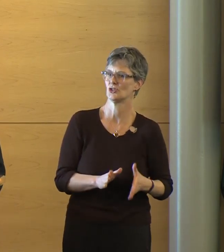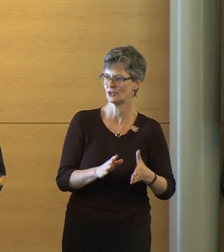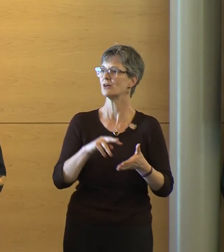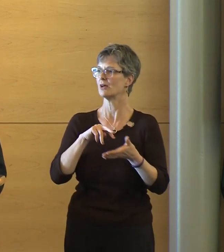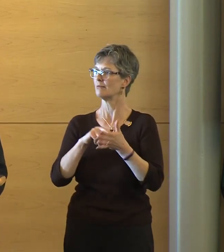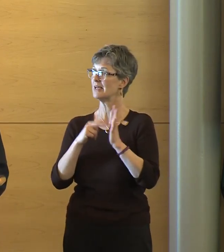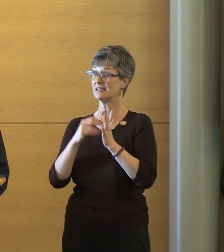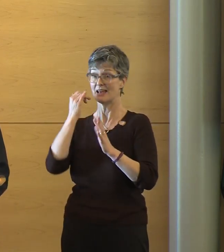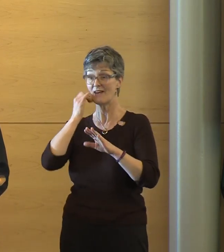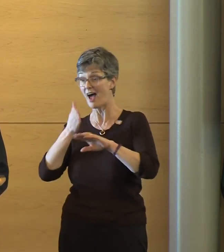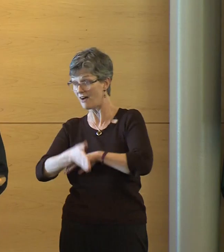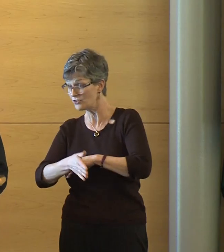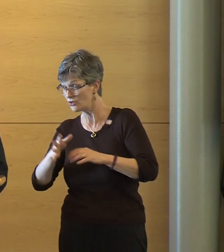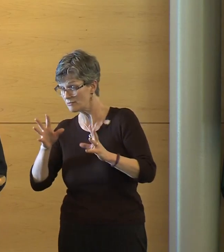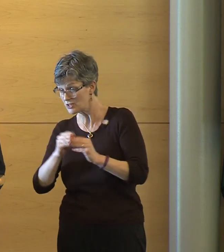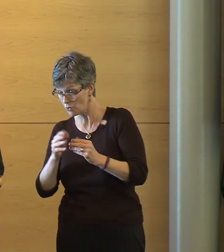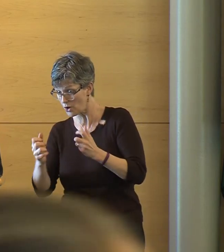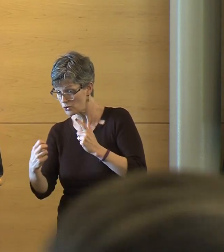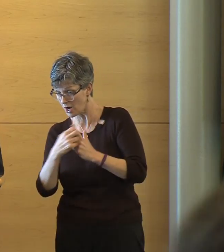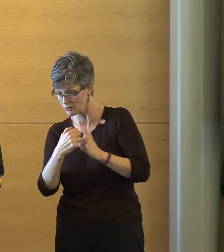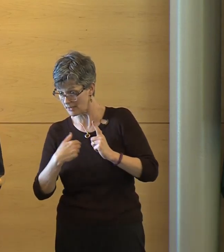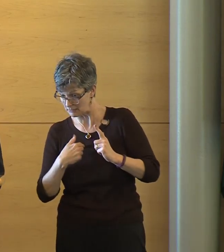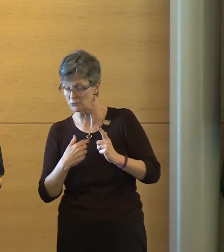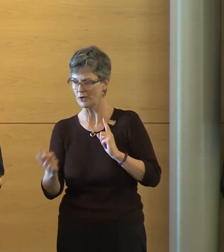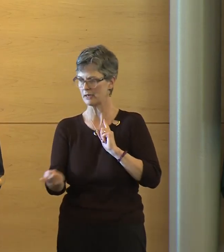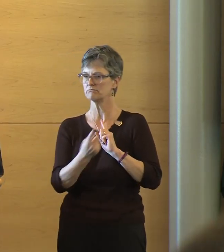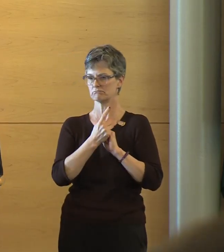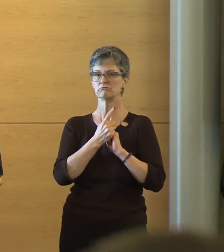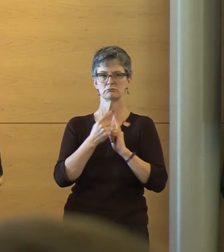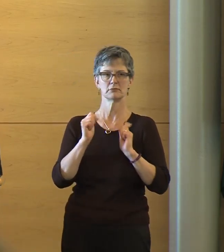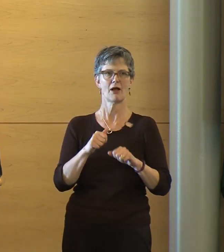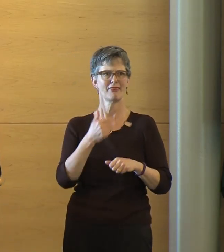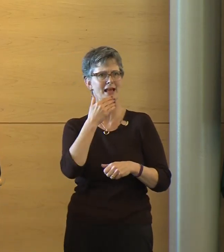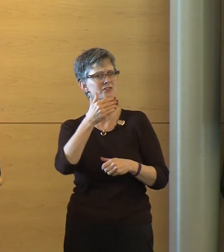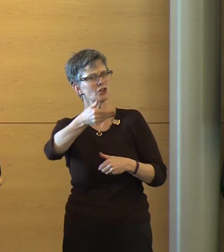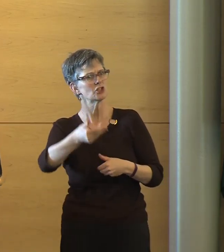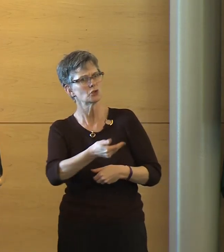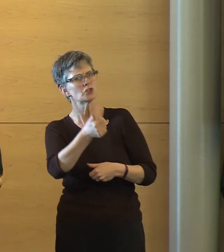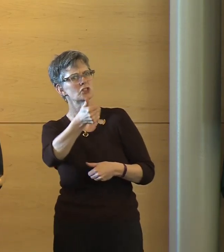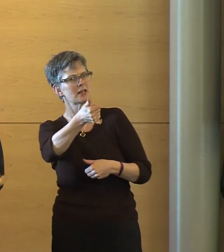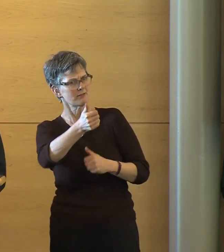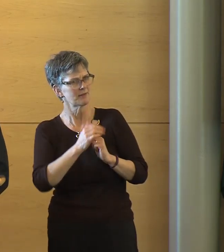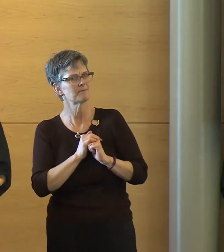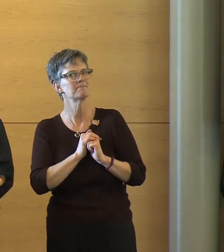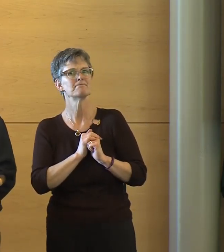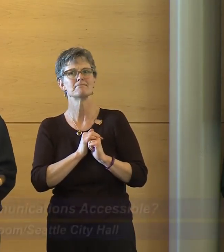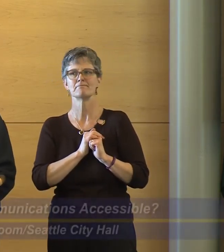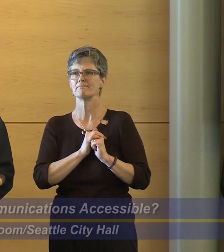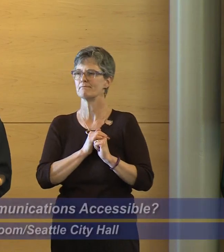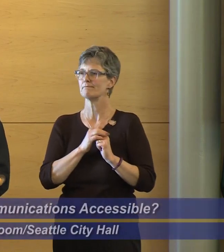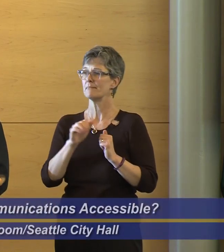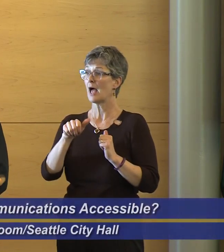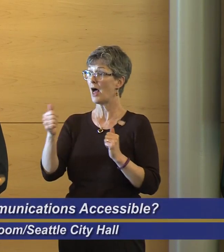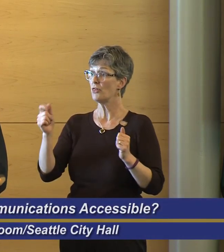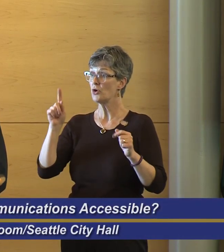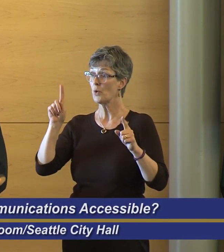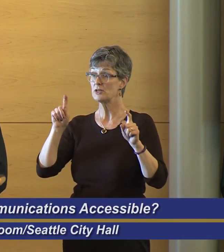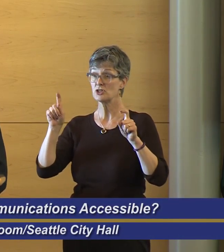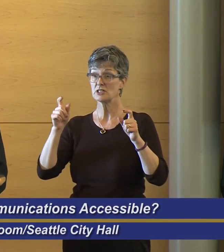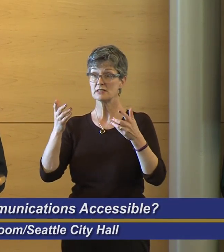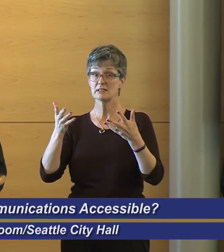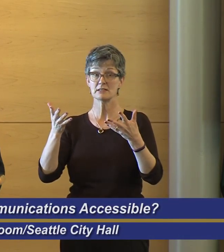accessibility questions. We also have people who use our members who use a lot of different access technology who are available to do